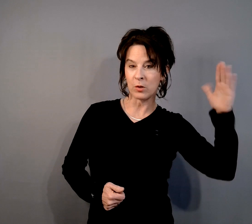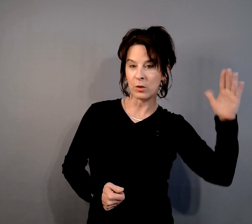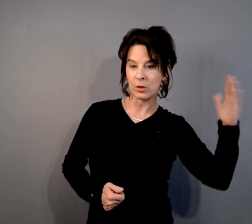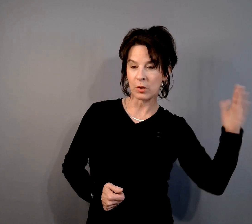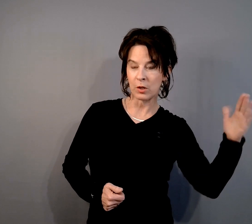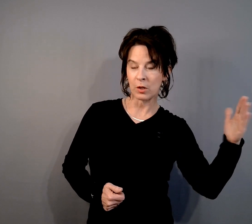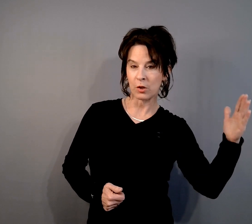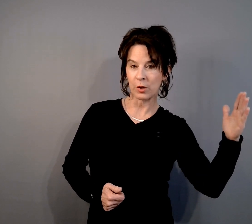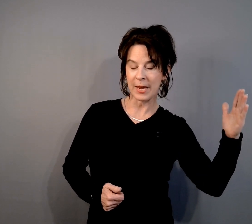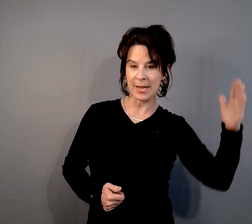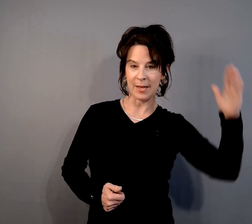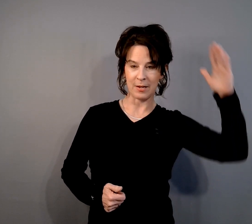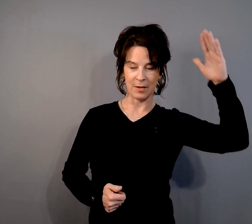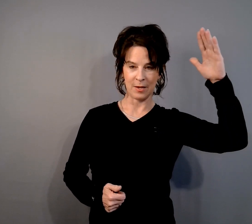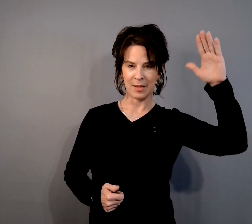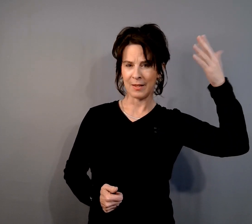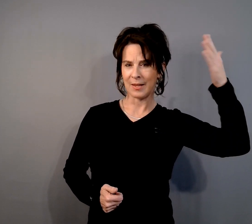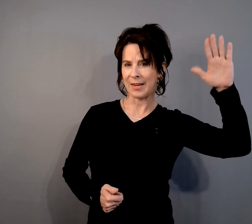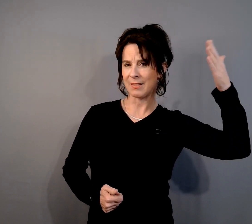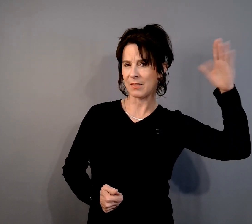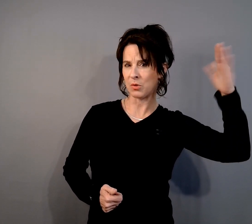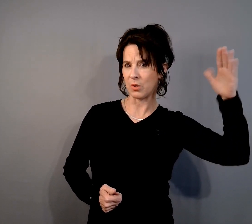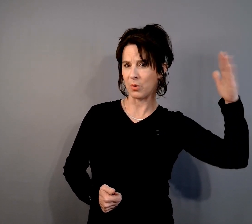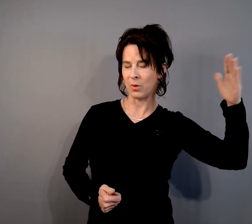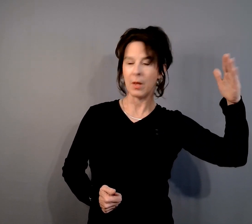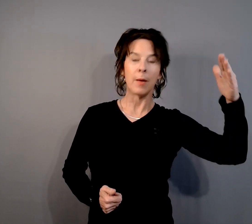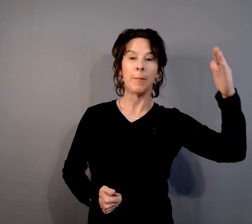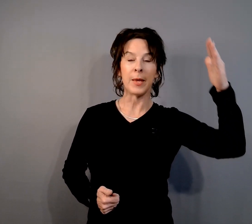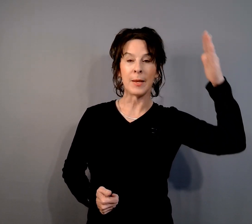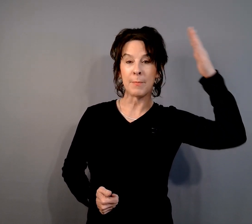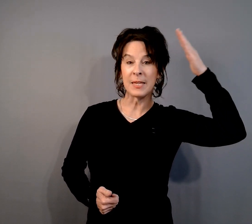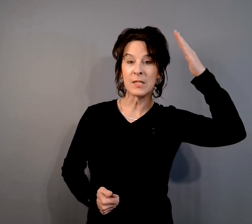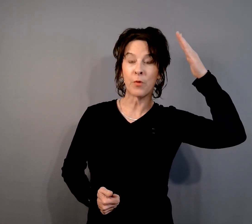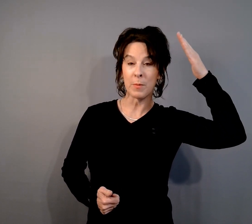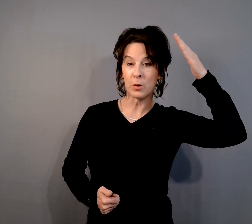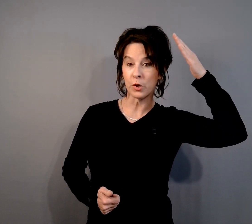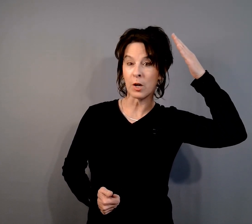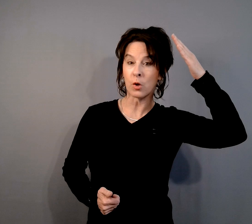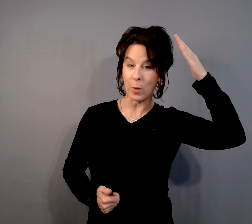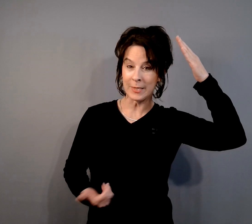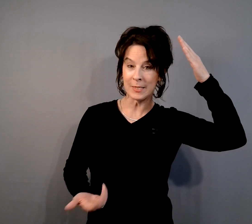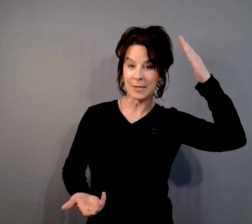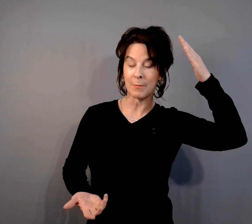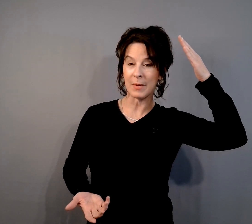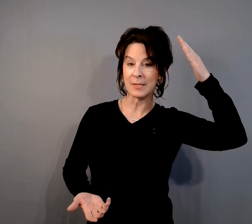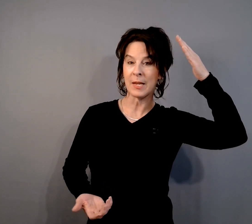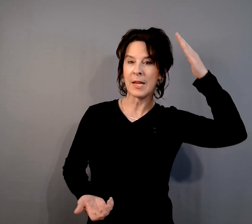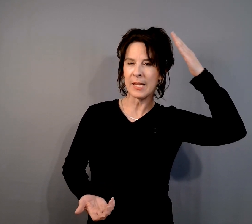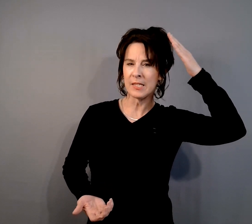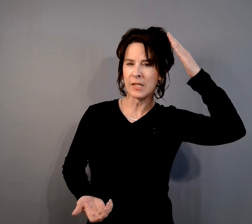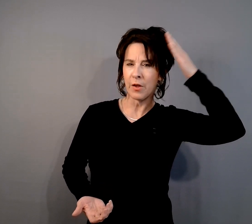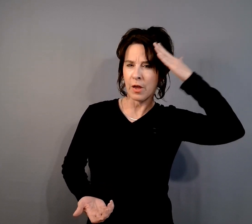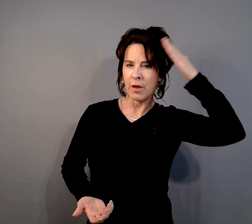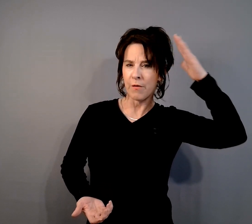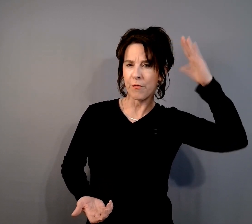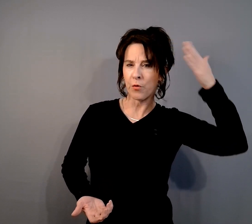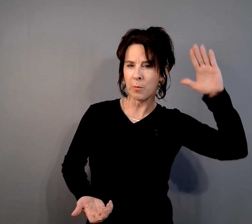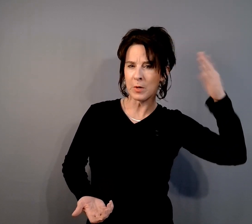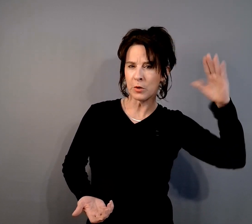wiggle your hand like so. But it means familiar. Acquainted means he's